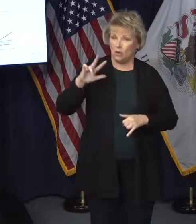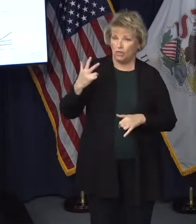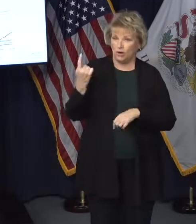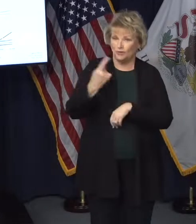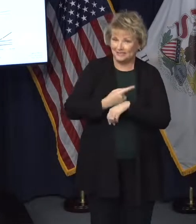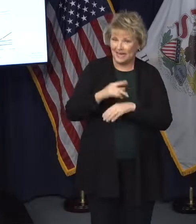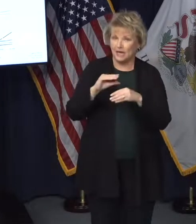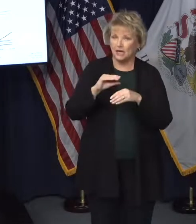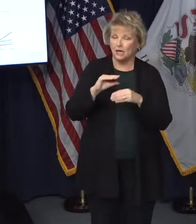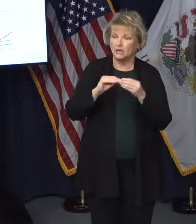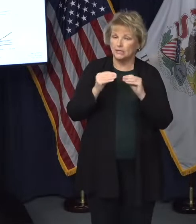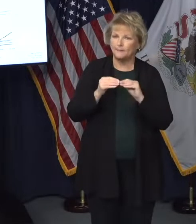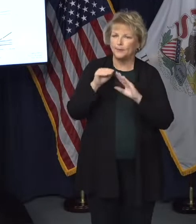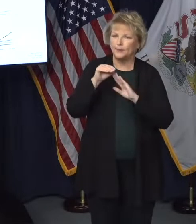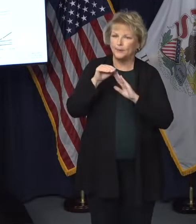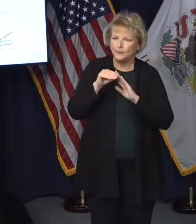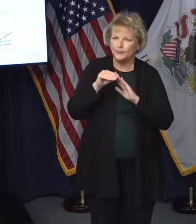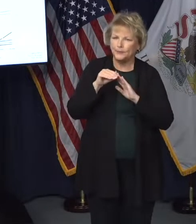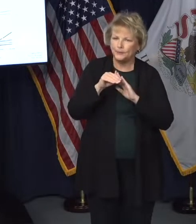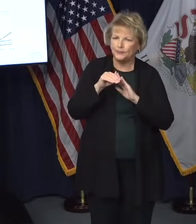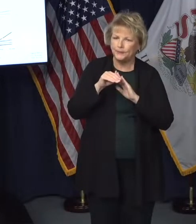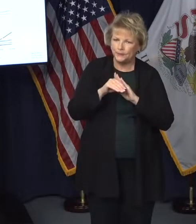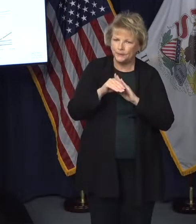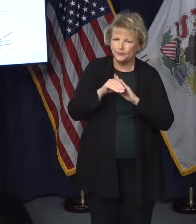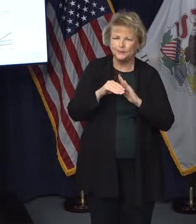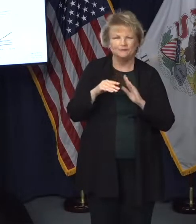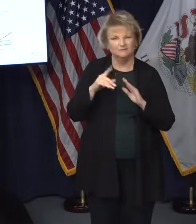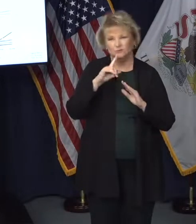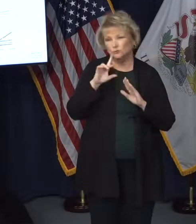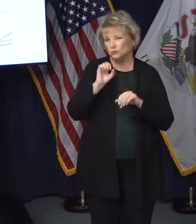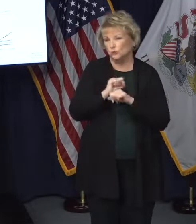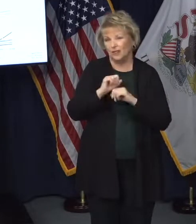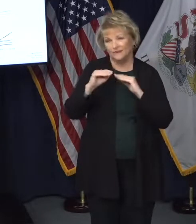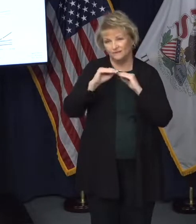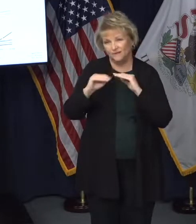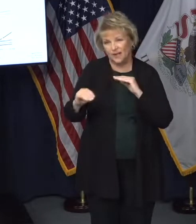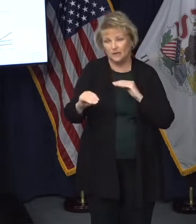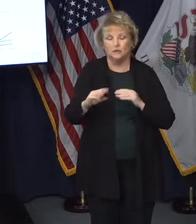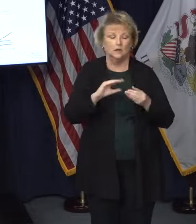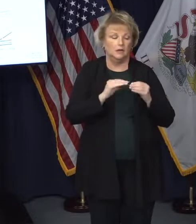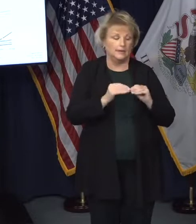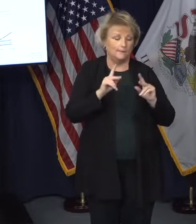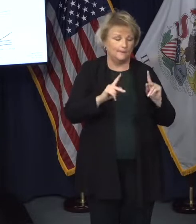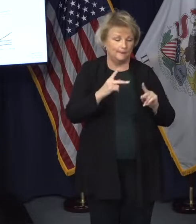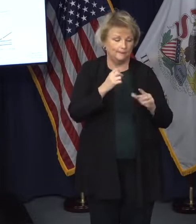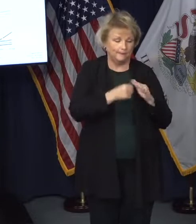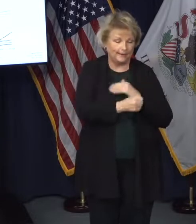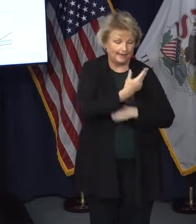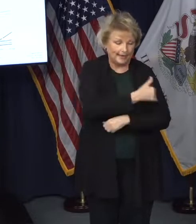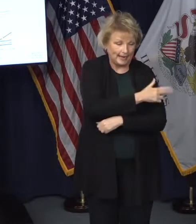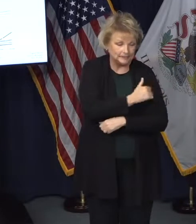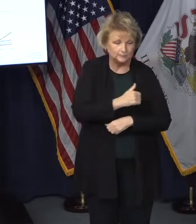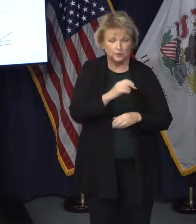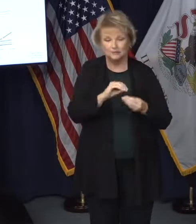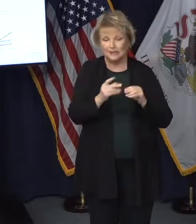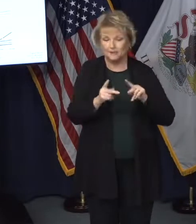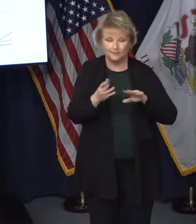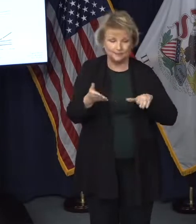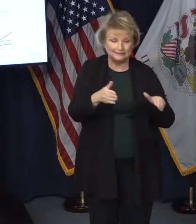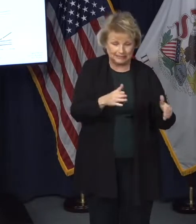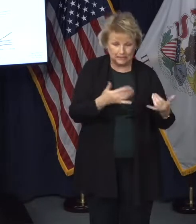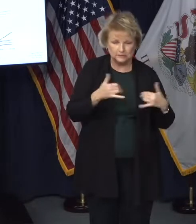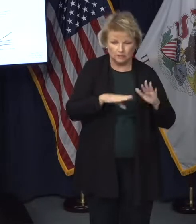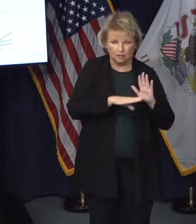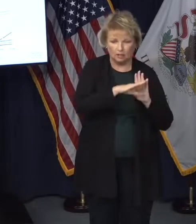positivity decline, very small decline, essentially flat. Hospitalizations and deaths obviously not reflected in that trend as well,